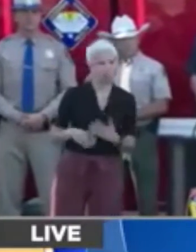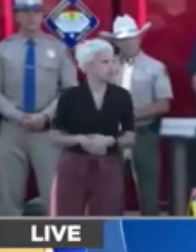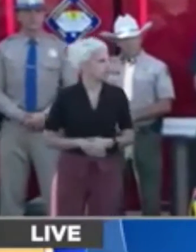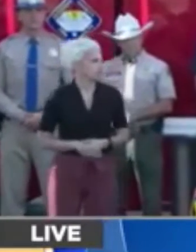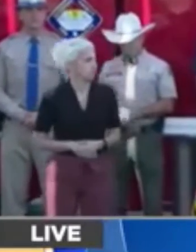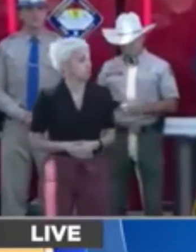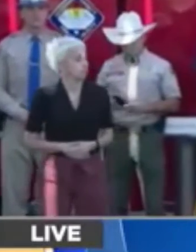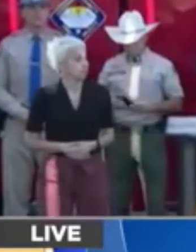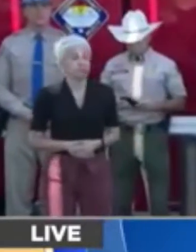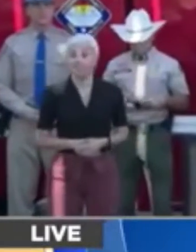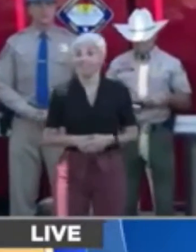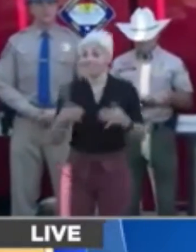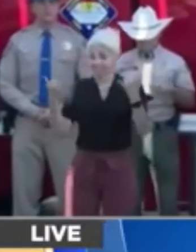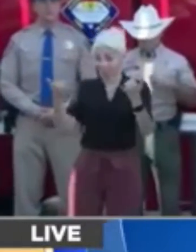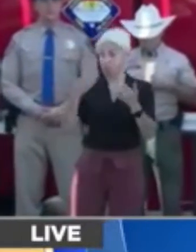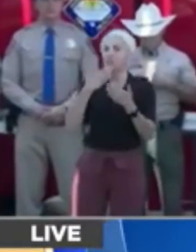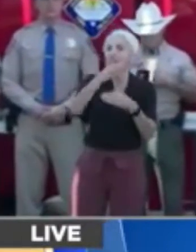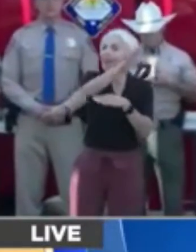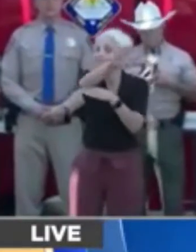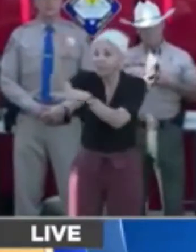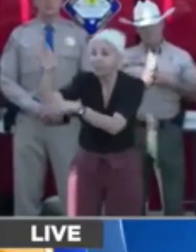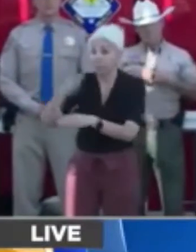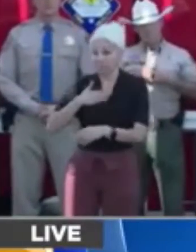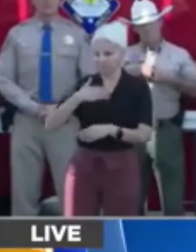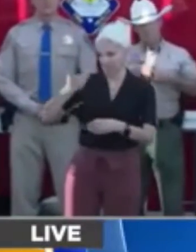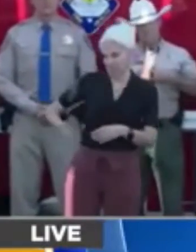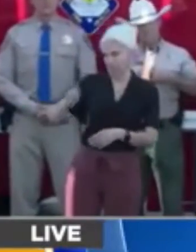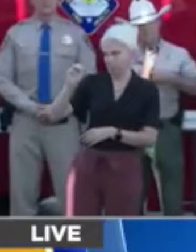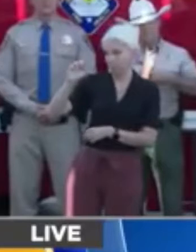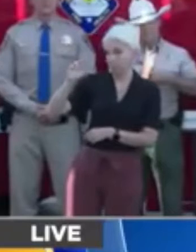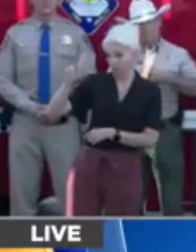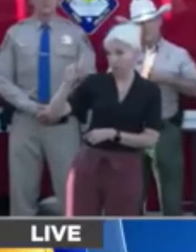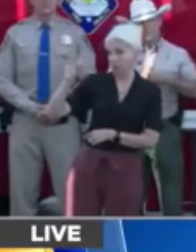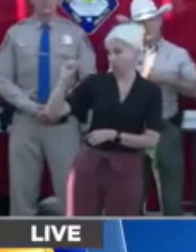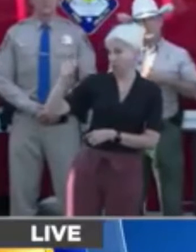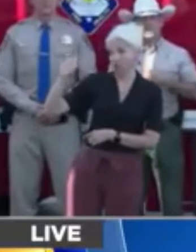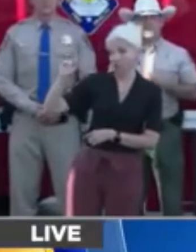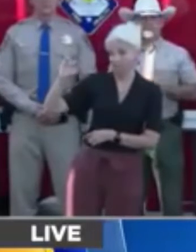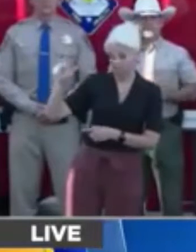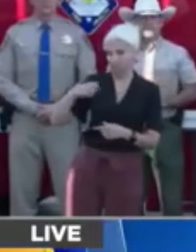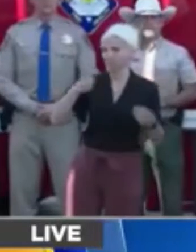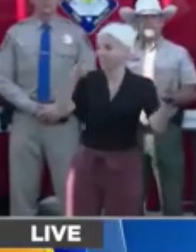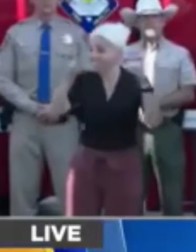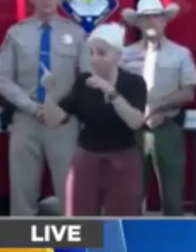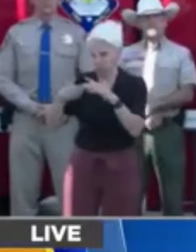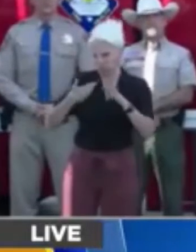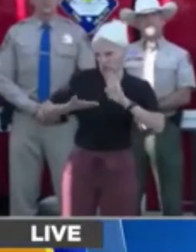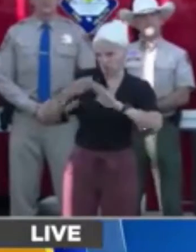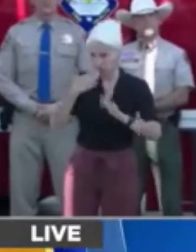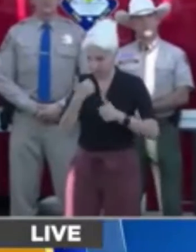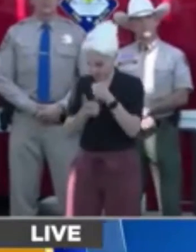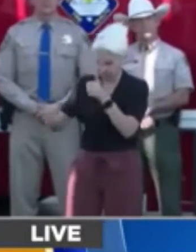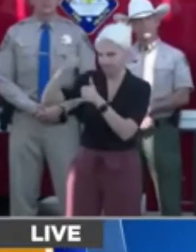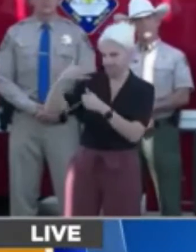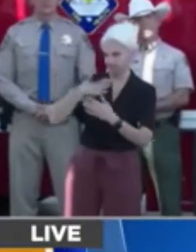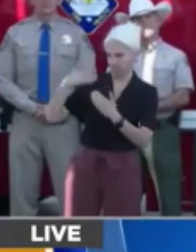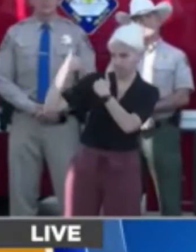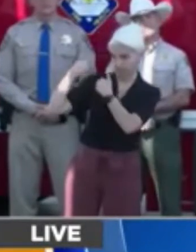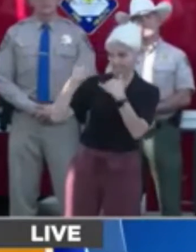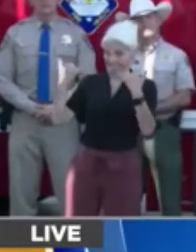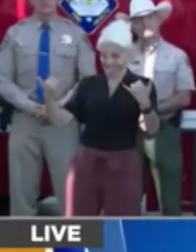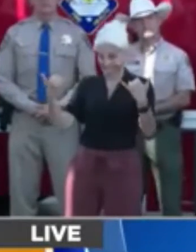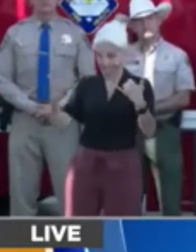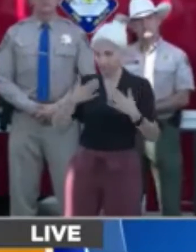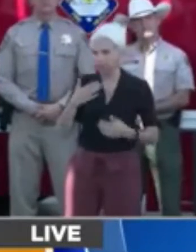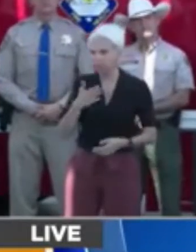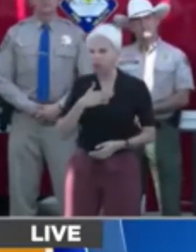Hi, good afternoon. My name is Mark Scoville. I'm the Incidents Operations Chief. Currently, what we have going on